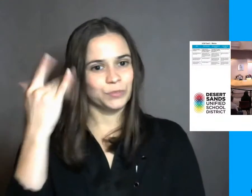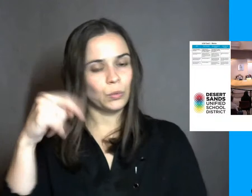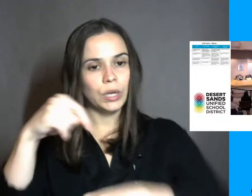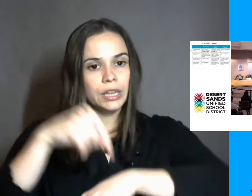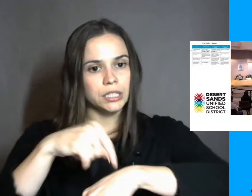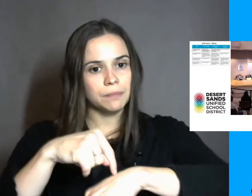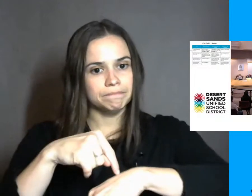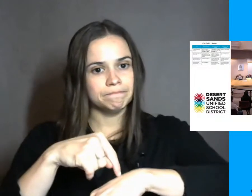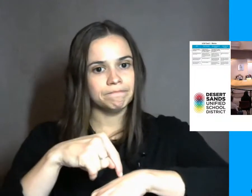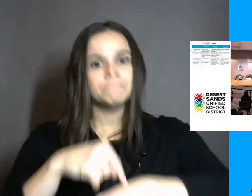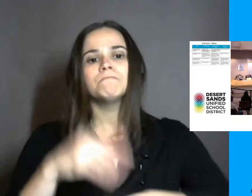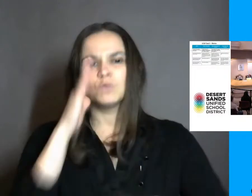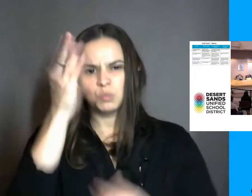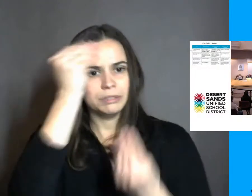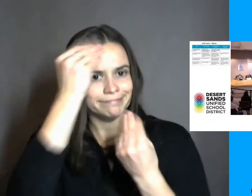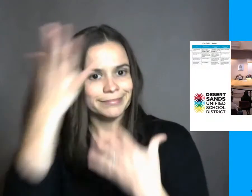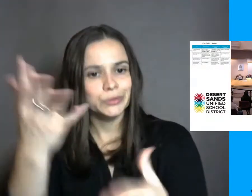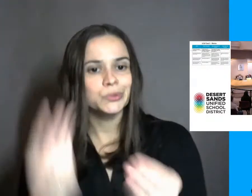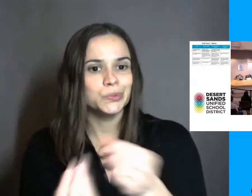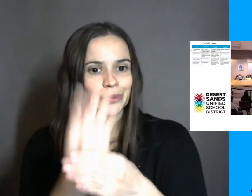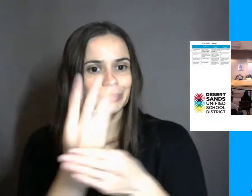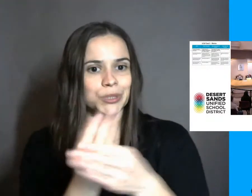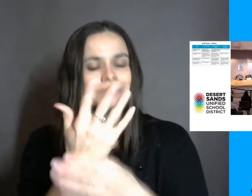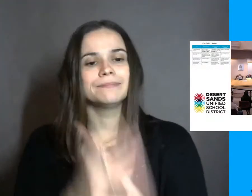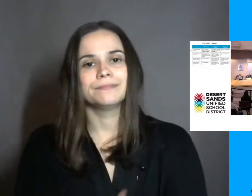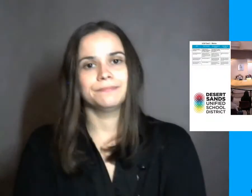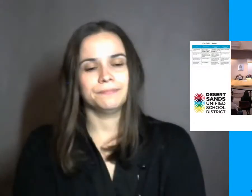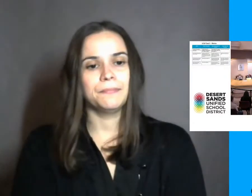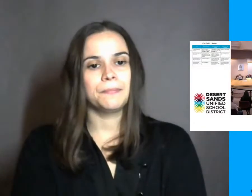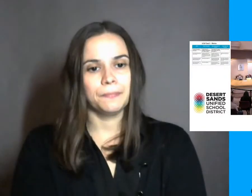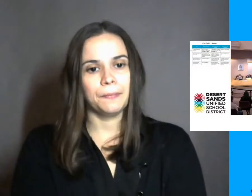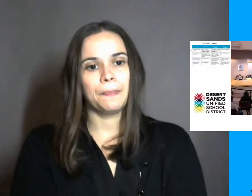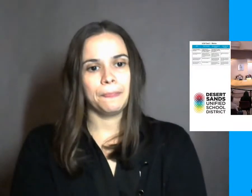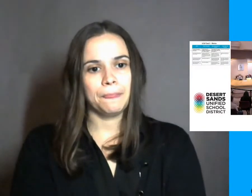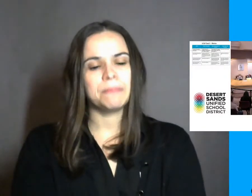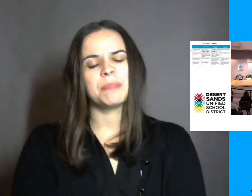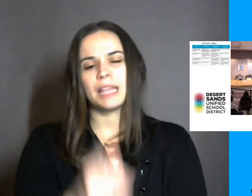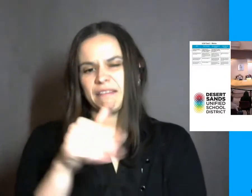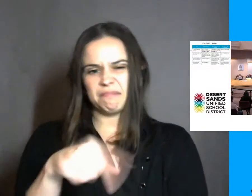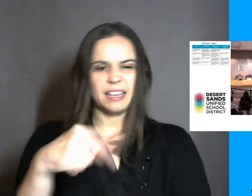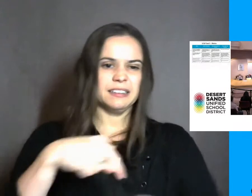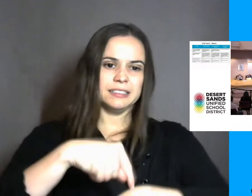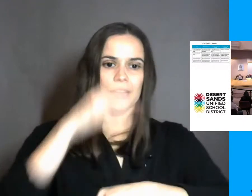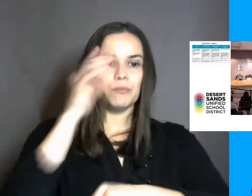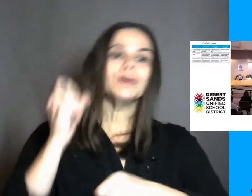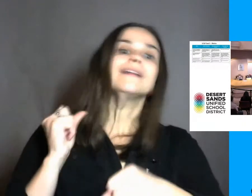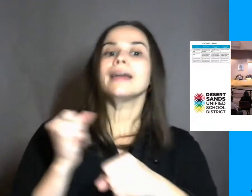in spring with the annual review of the LCAP.